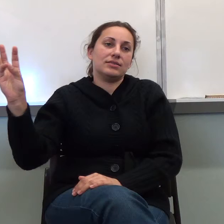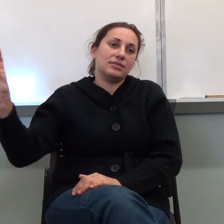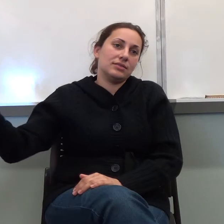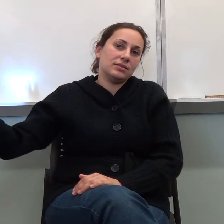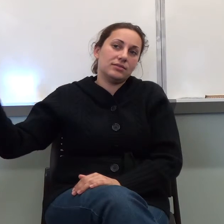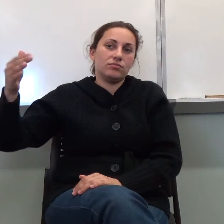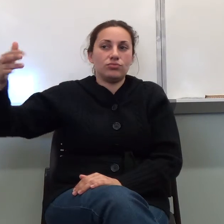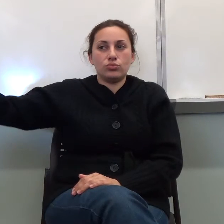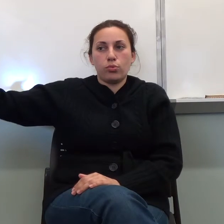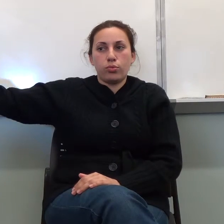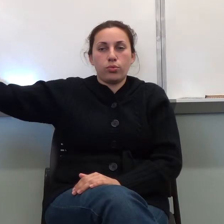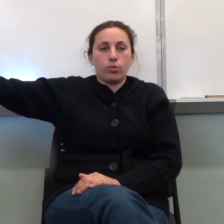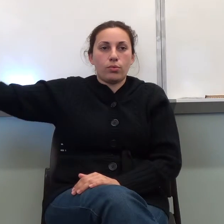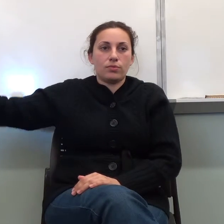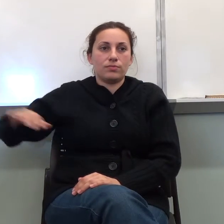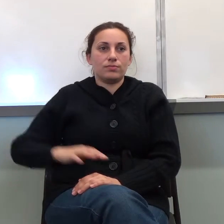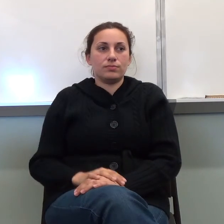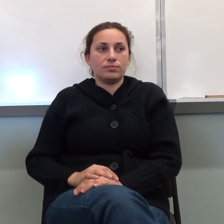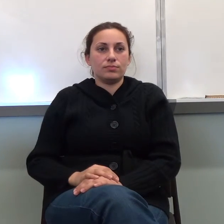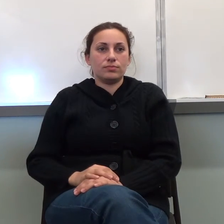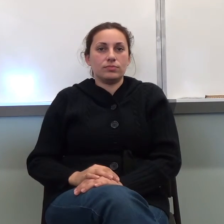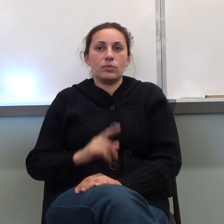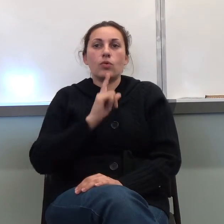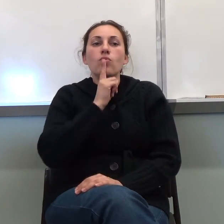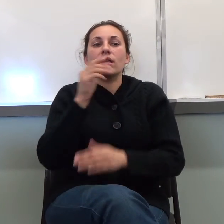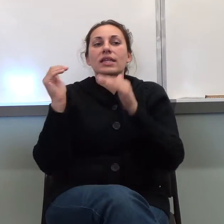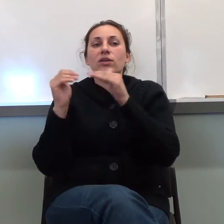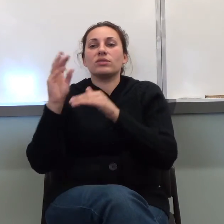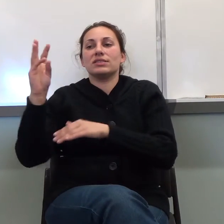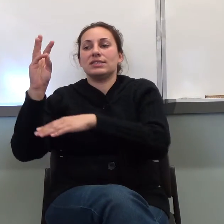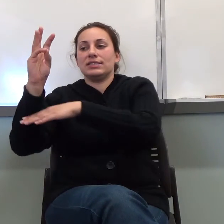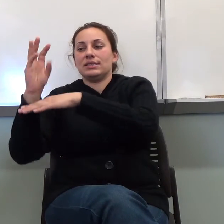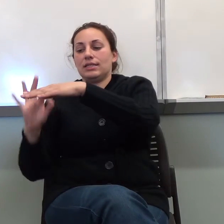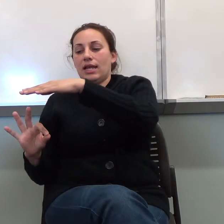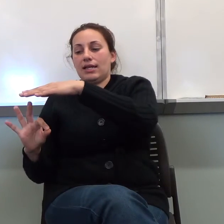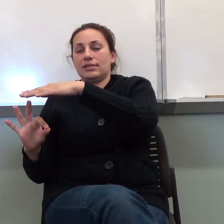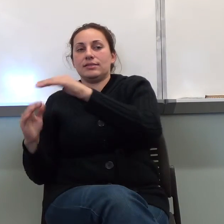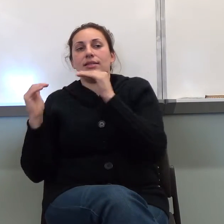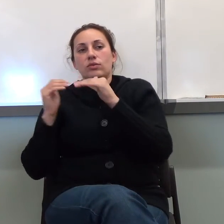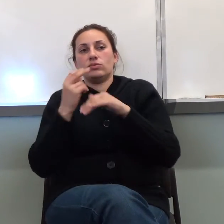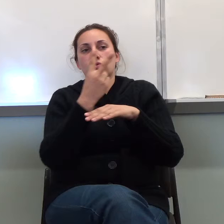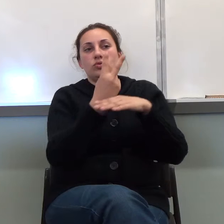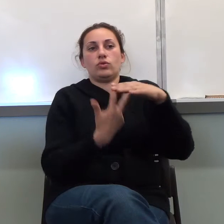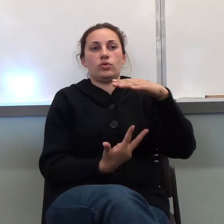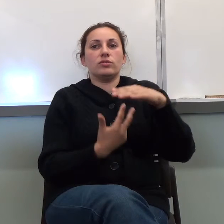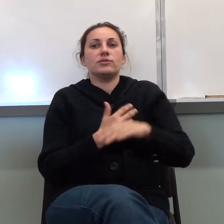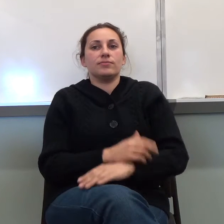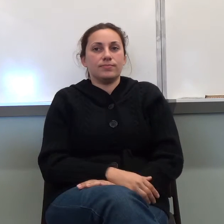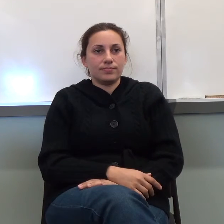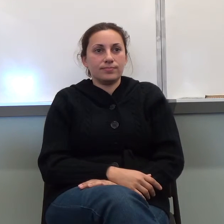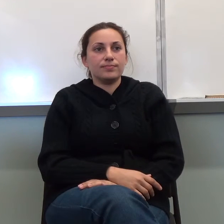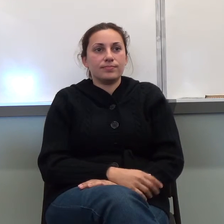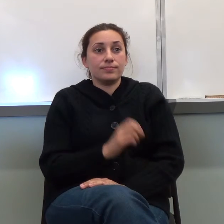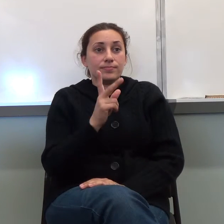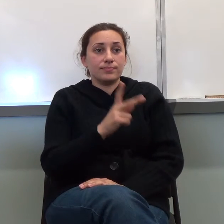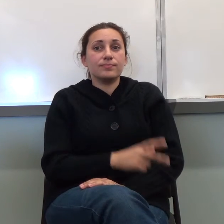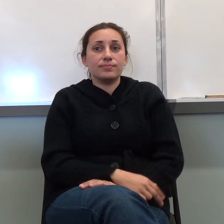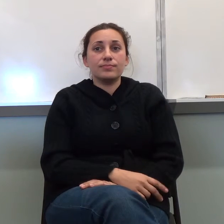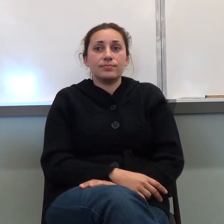0.66666 is 6/9, which is 2/3. That's how we got the 2/3 there. All right, so what this really